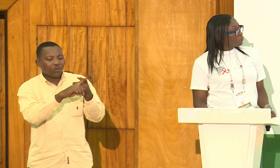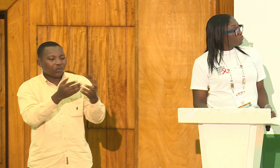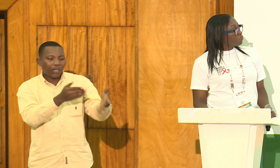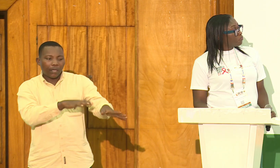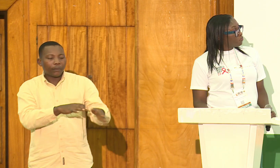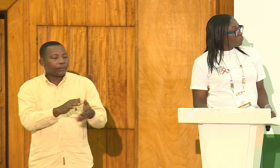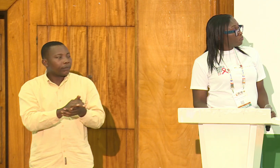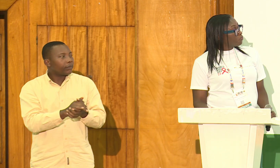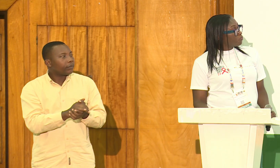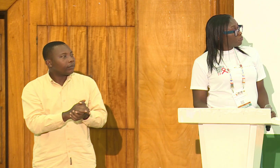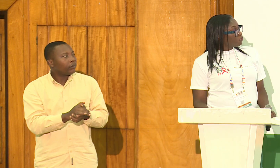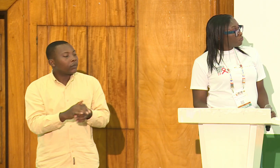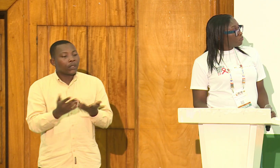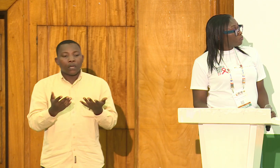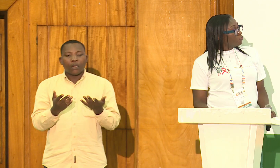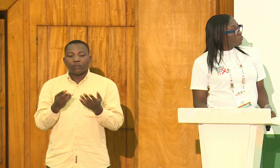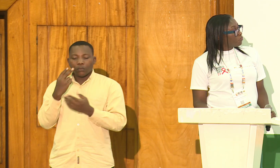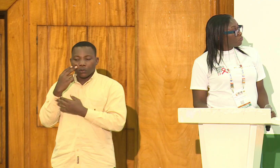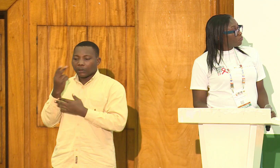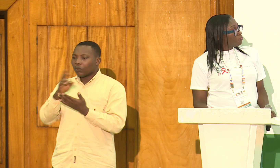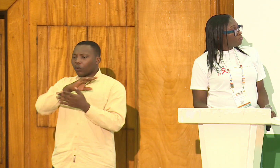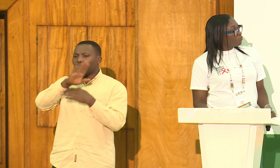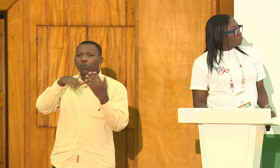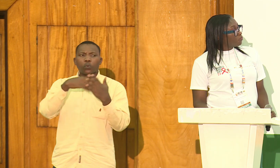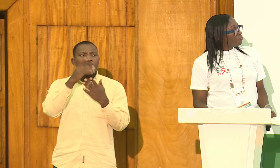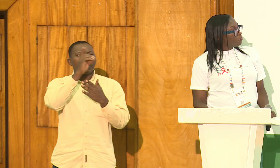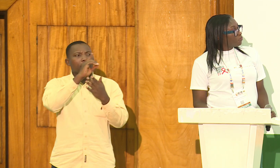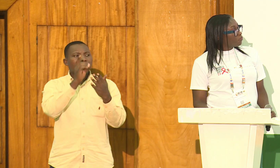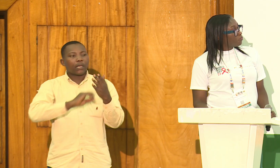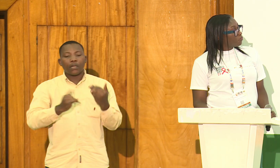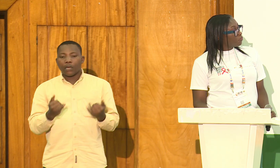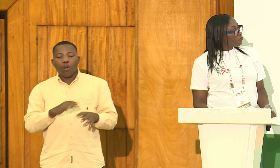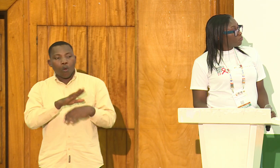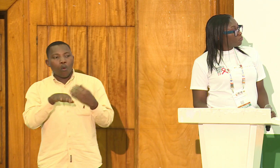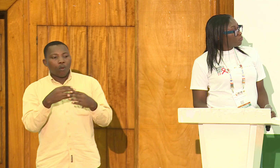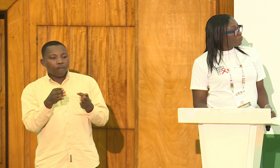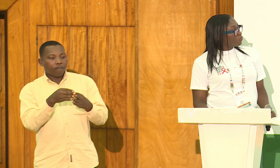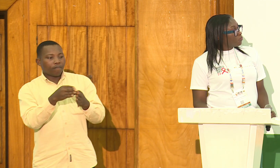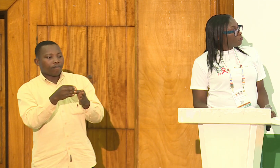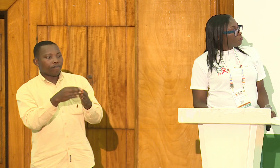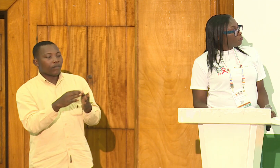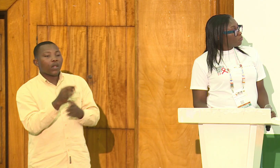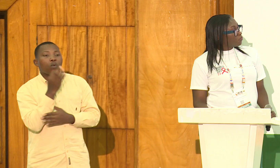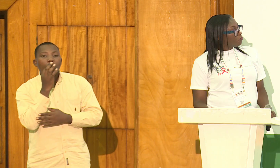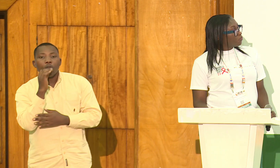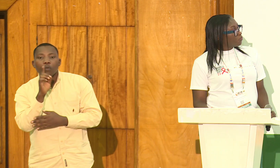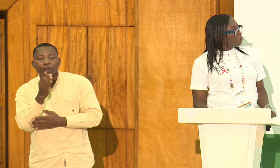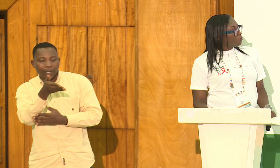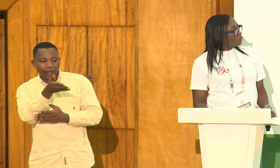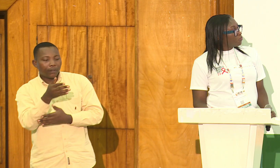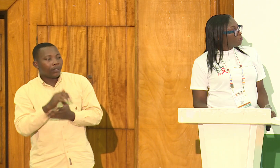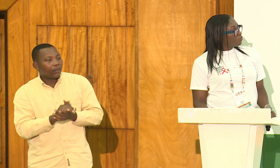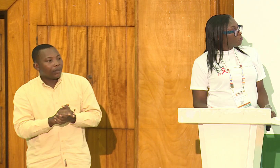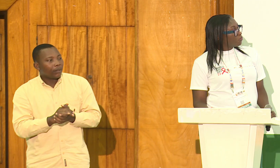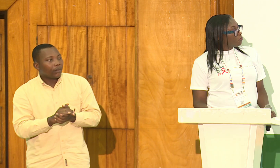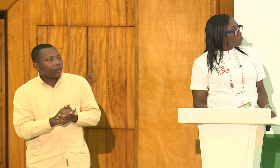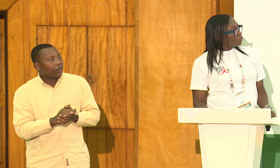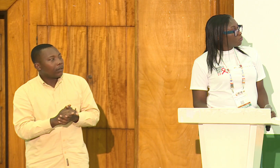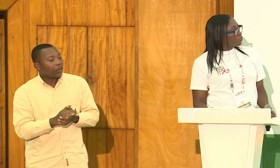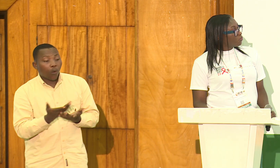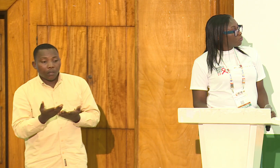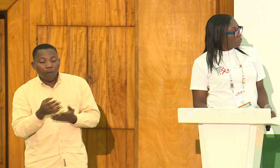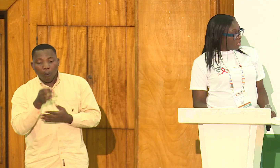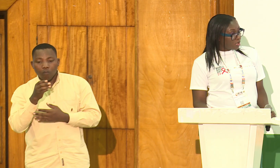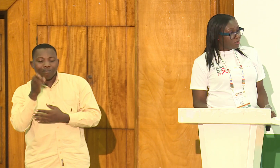at the design, I mean, you're at a conference right now. What food has been available when you went to eat? Were there soft